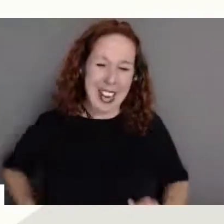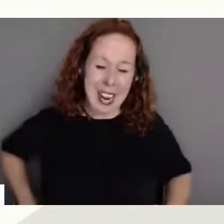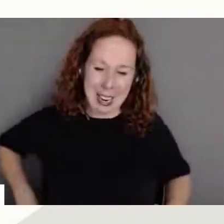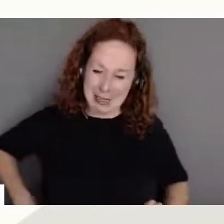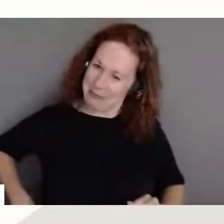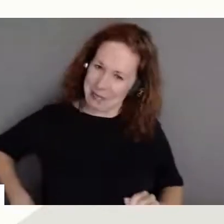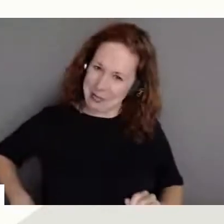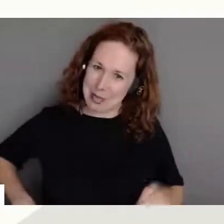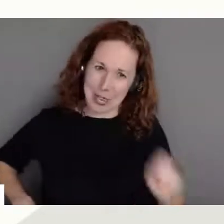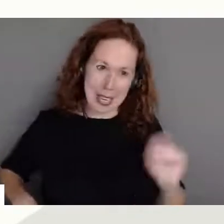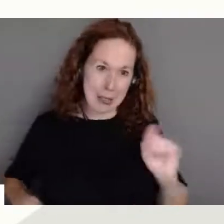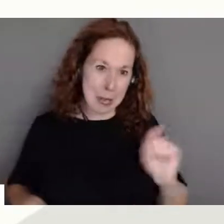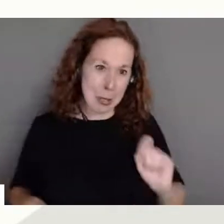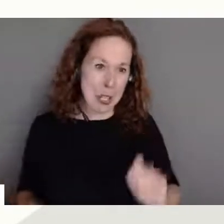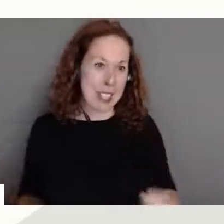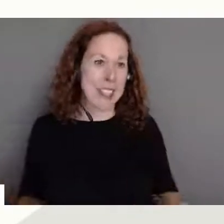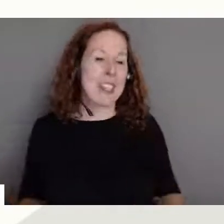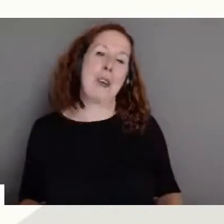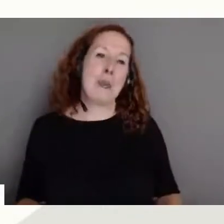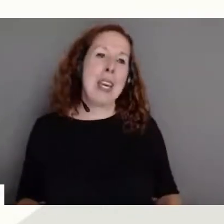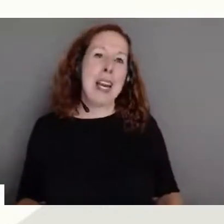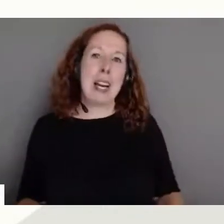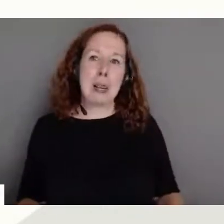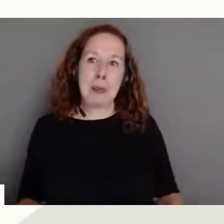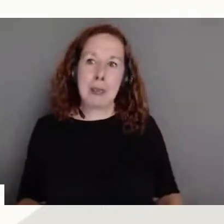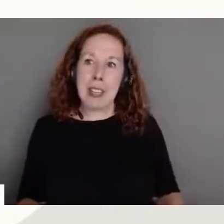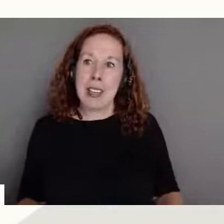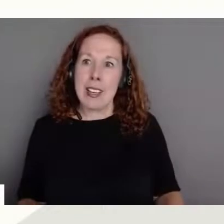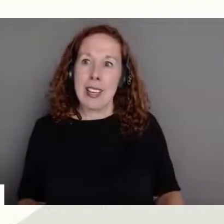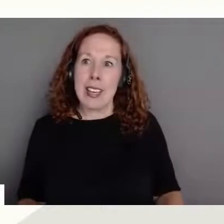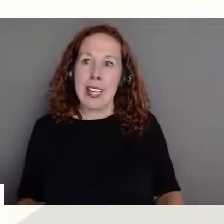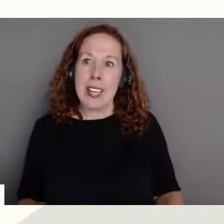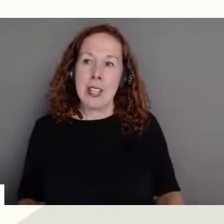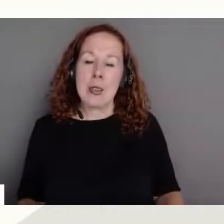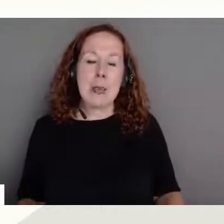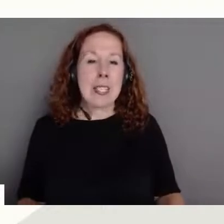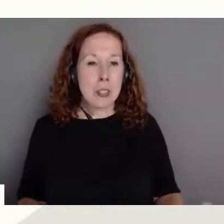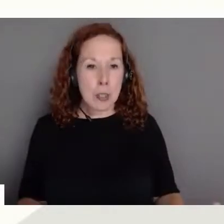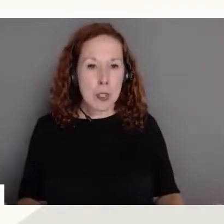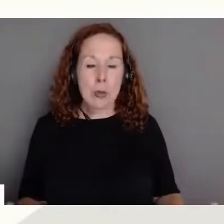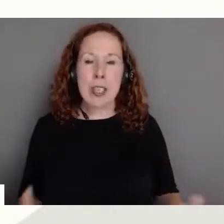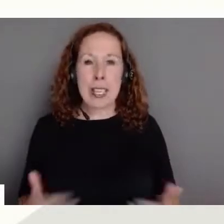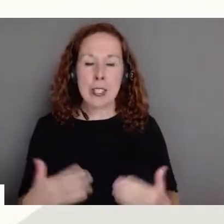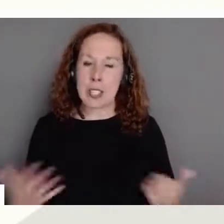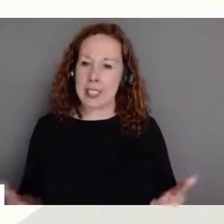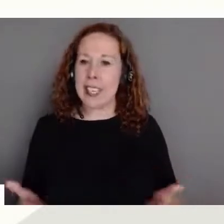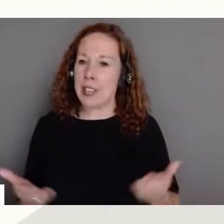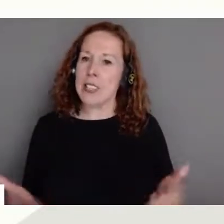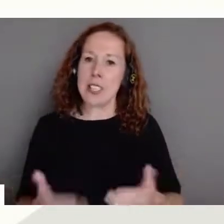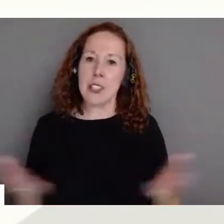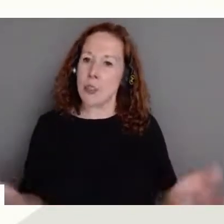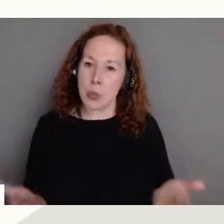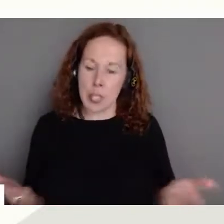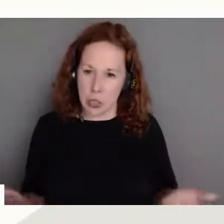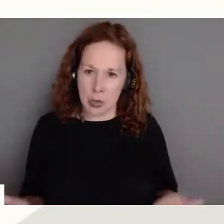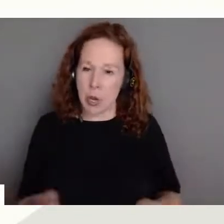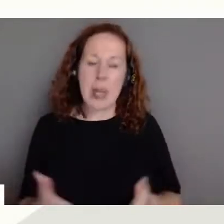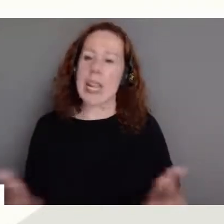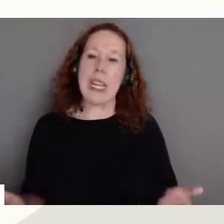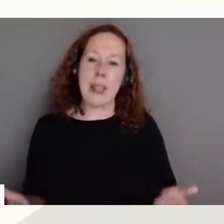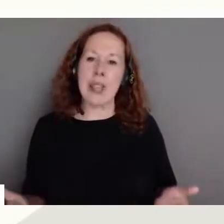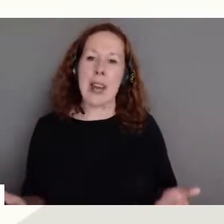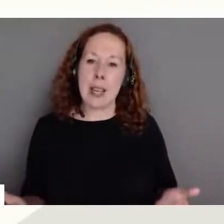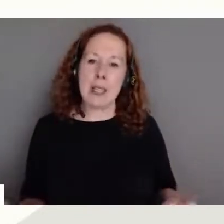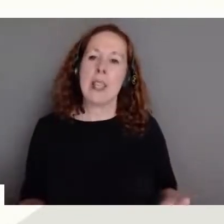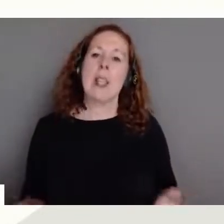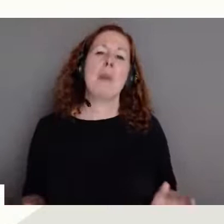kidding. We're not gonna have any more chats. No. Um, there because there's also, like, just like how you said you don't know what you don't know, and